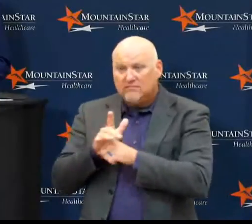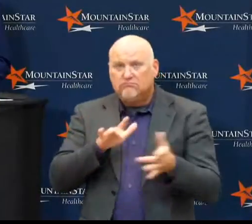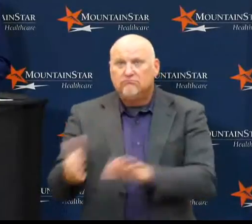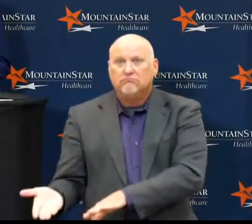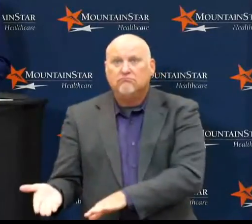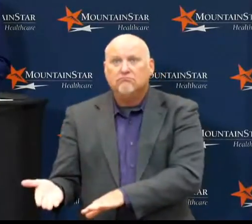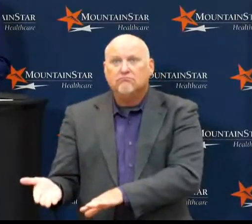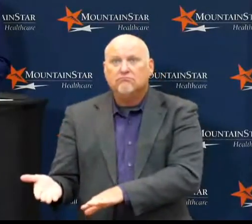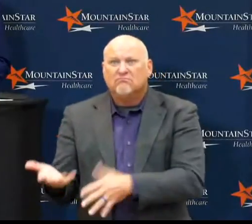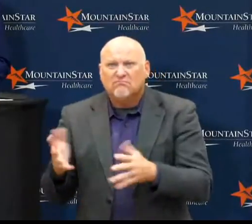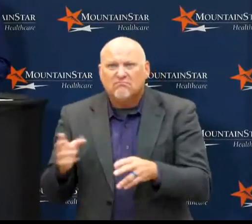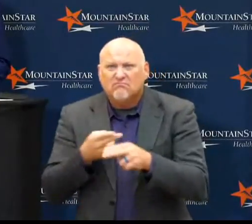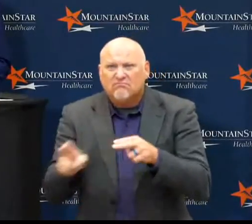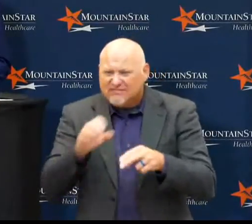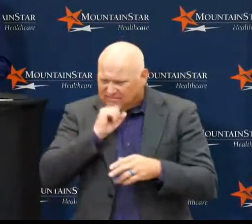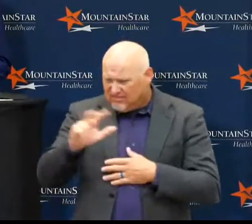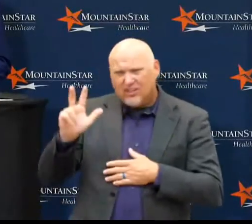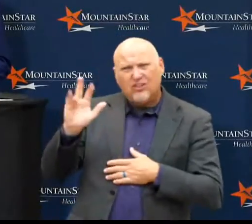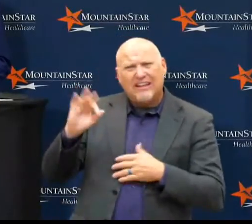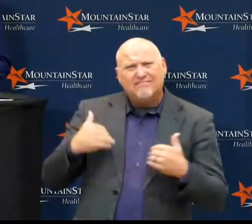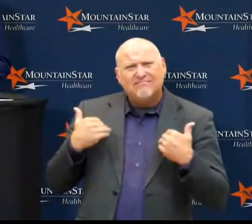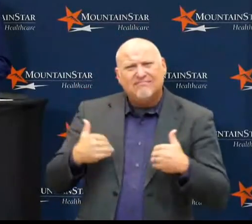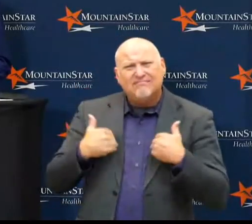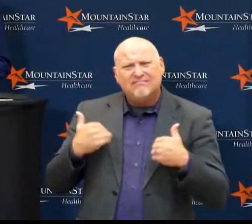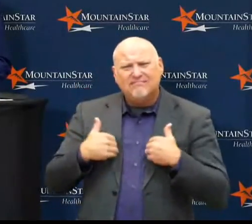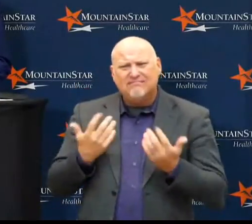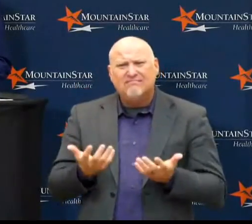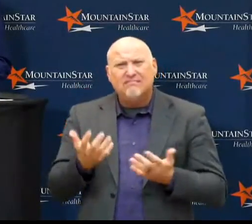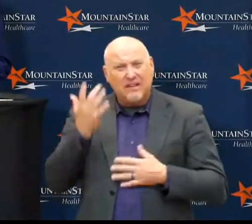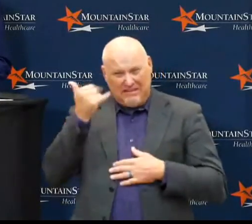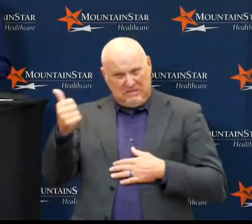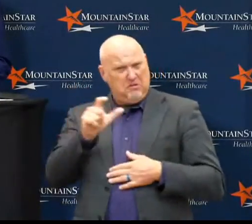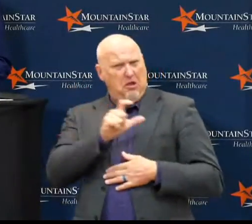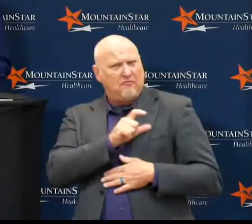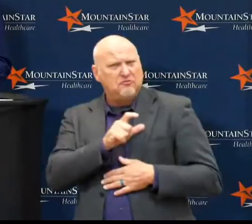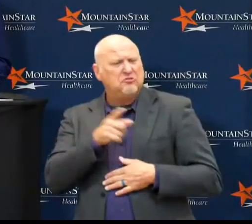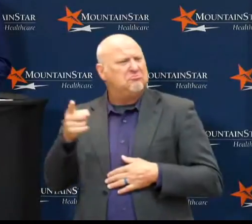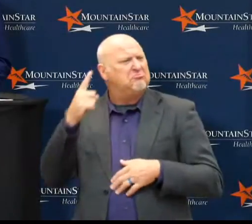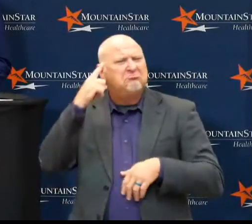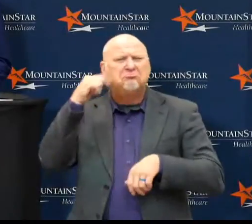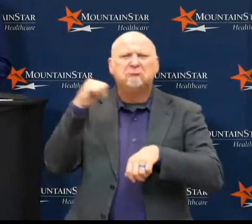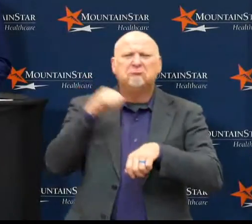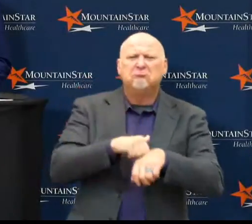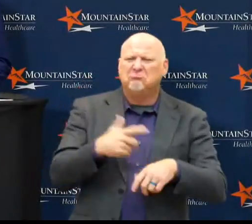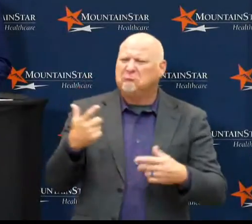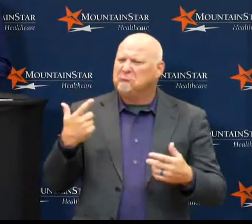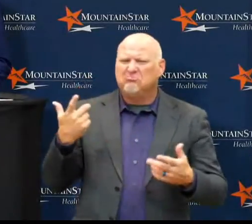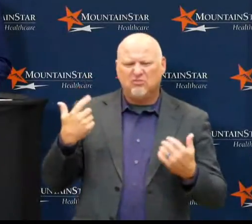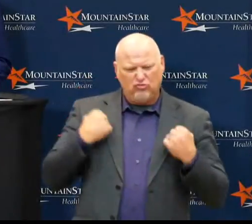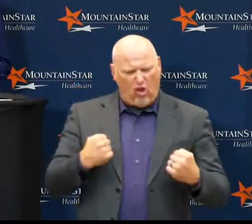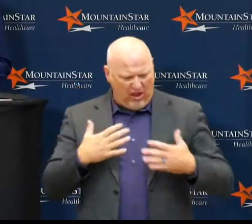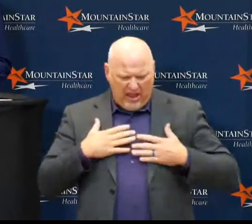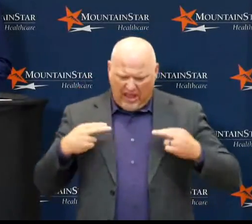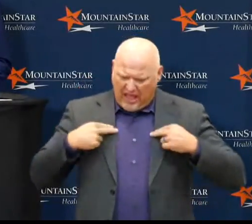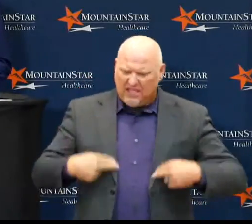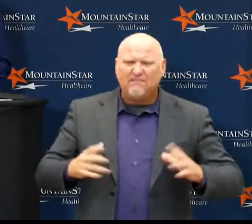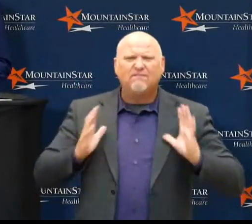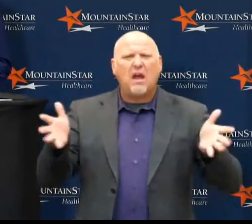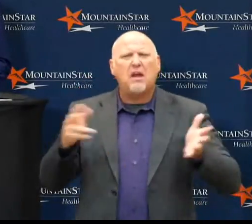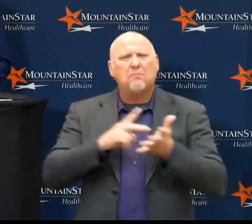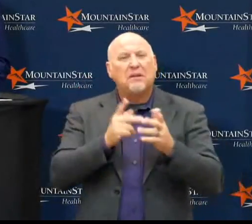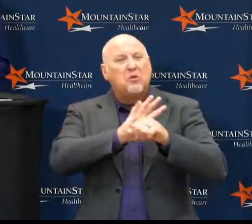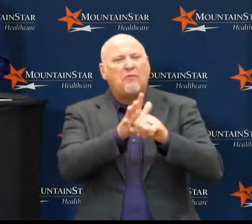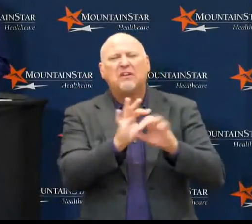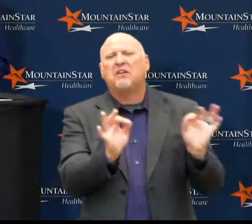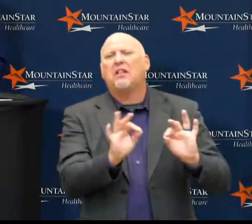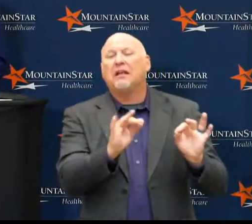everyone to please listen and get the vaccine. And we appreciate her courage. Mindy Green of Provo posted